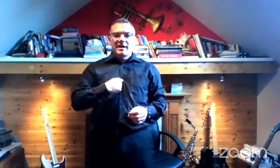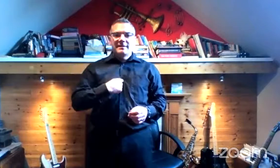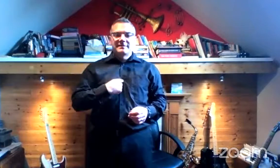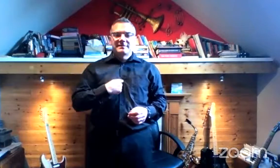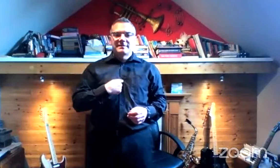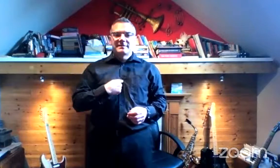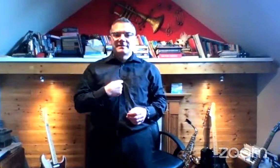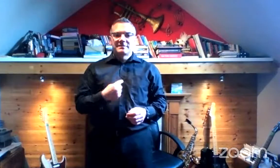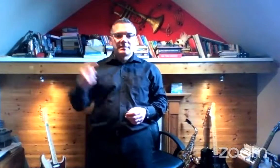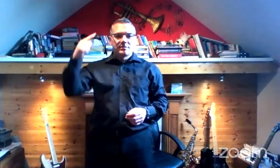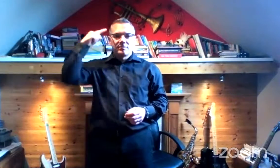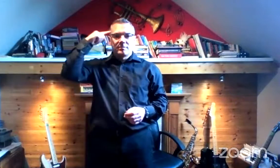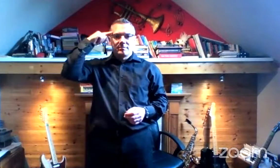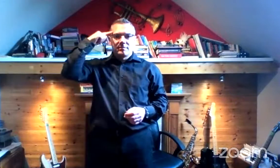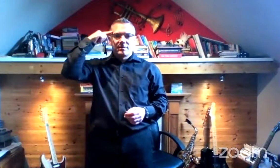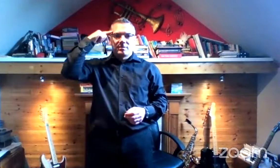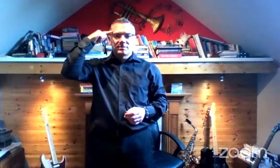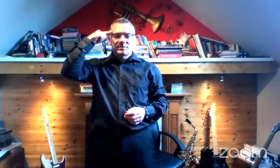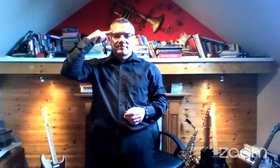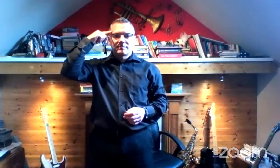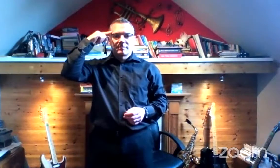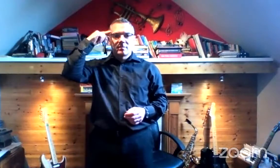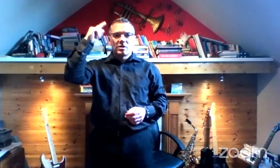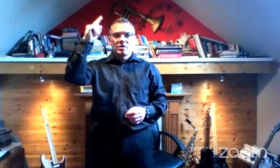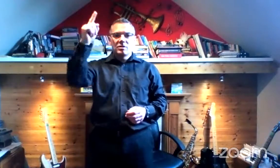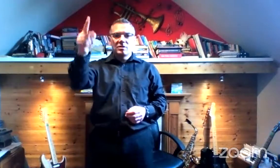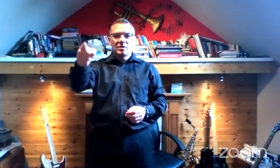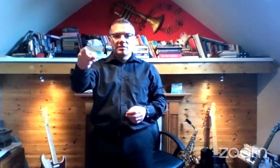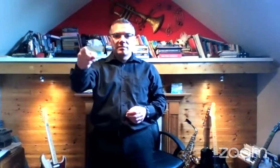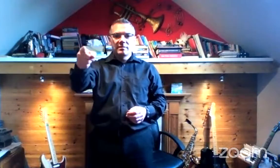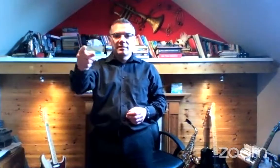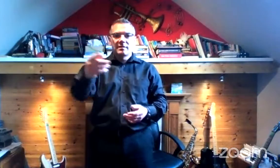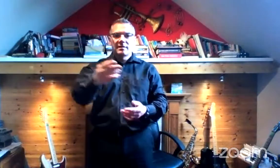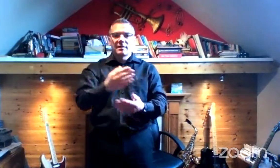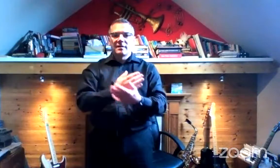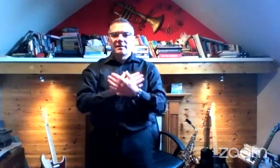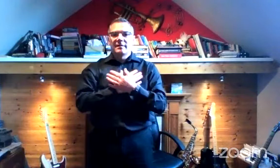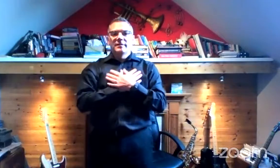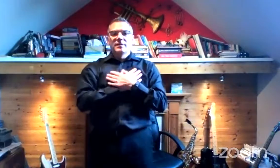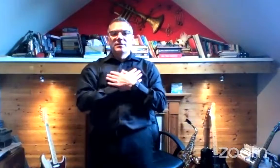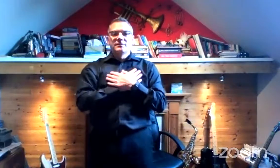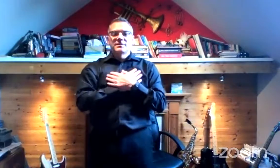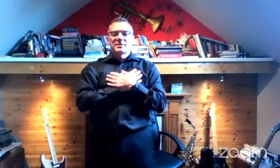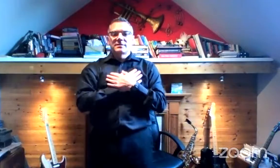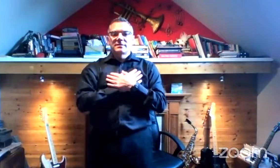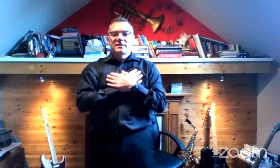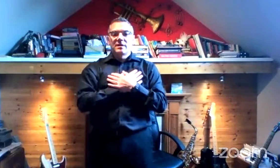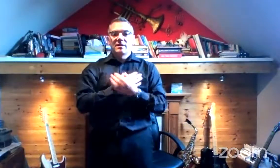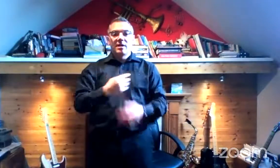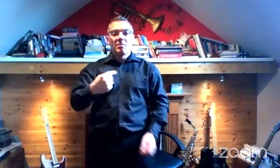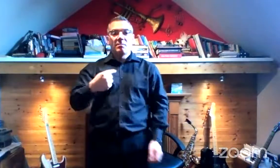I thought you loved